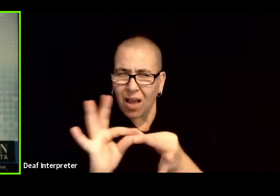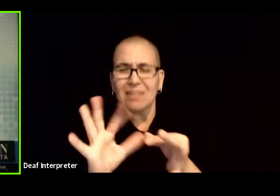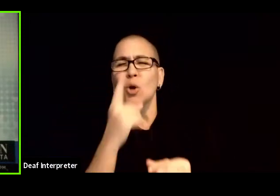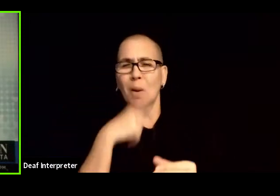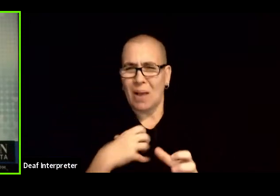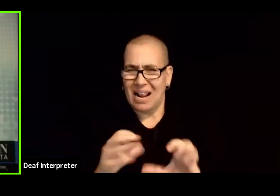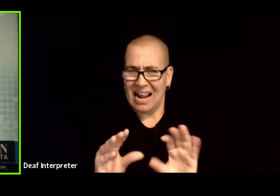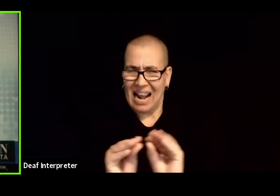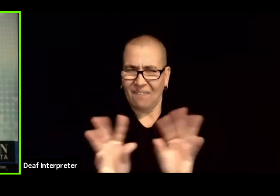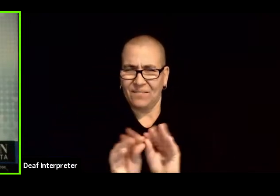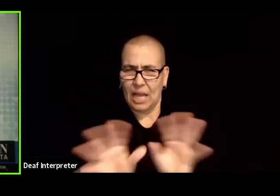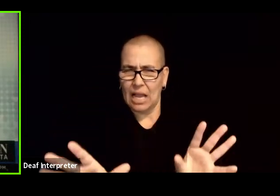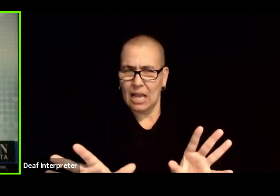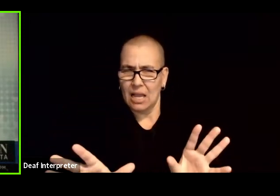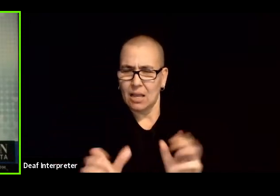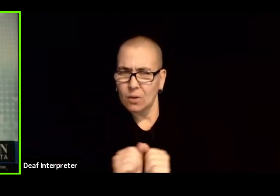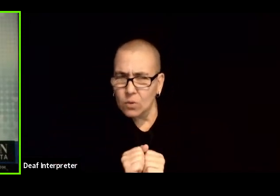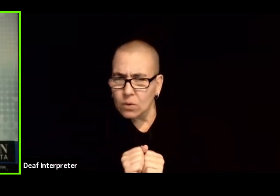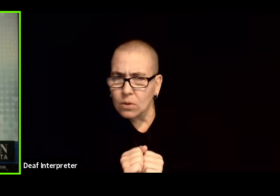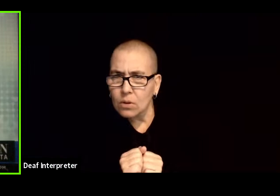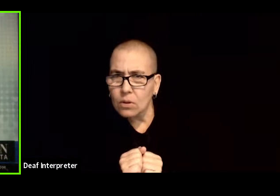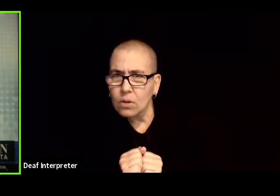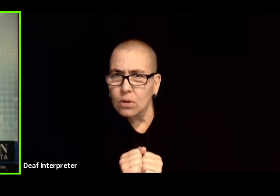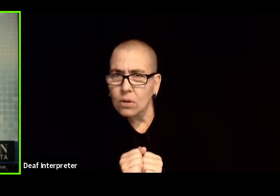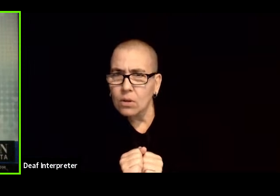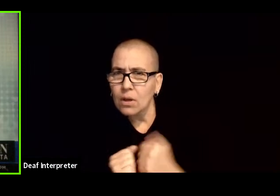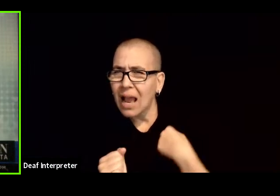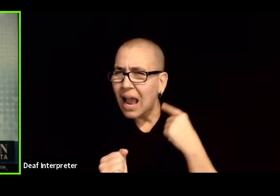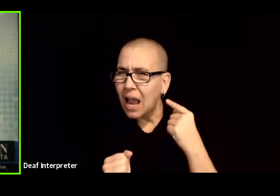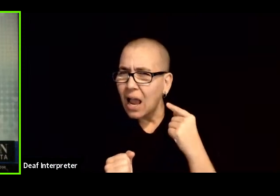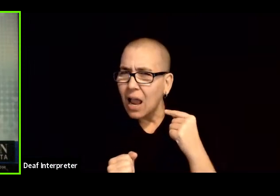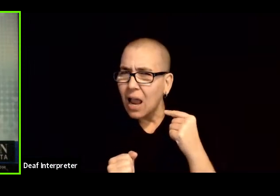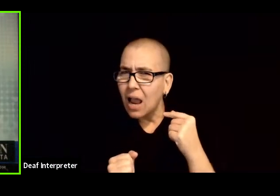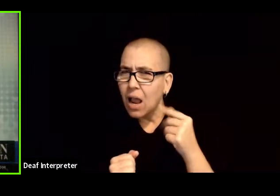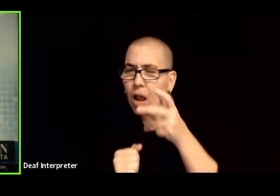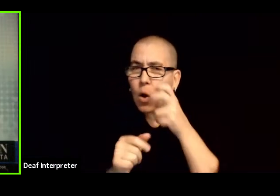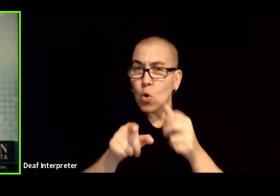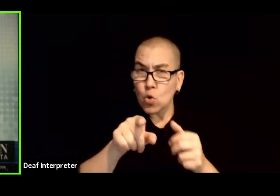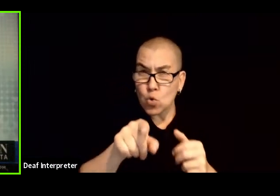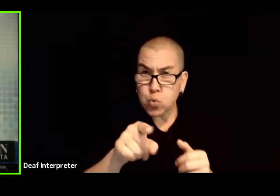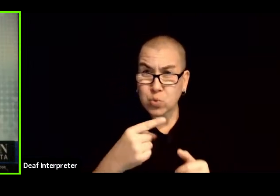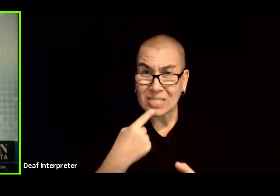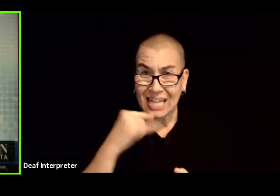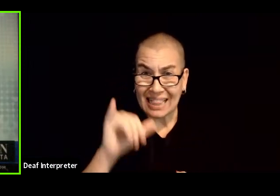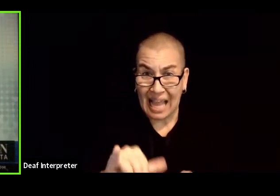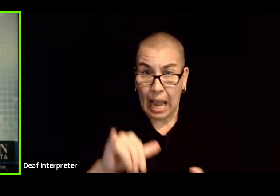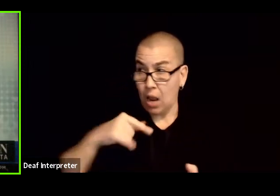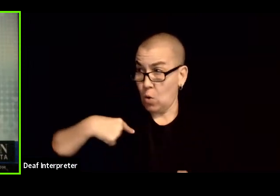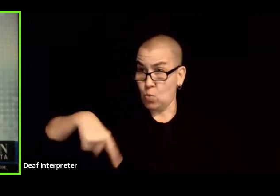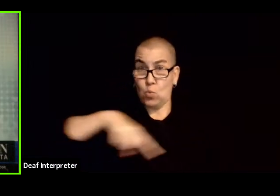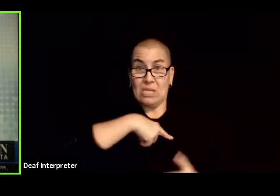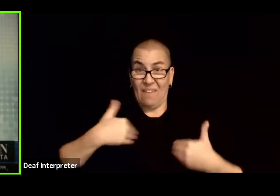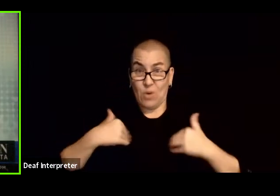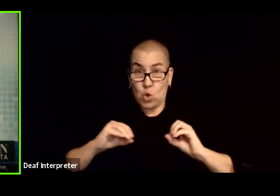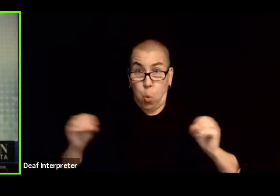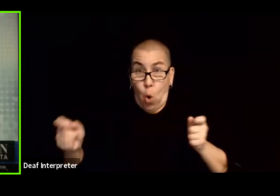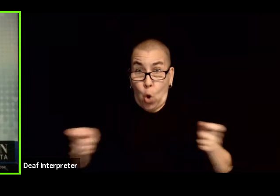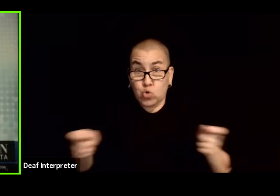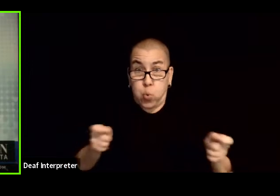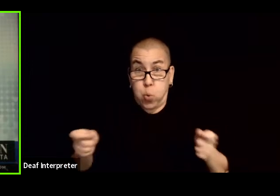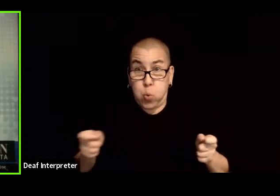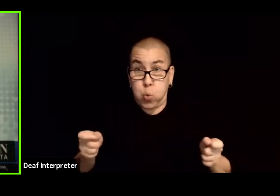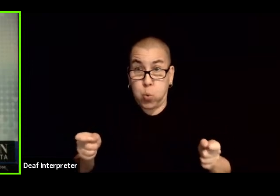maybe restating it. I heard you say, do we feel like we're not in control of enforcing the current regulations?